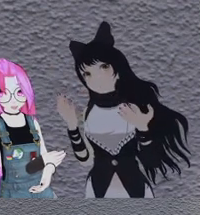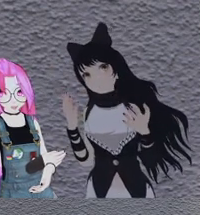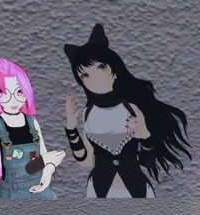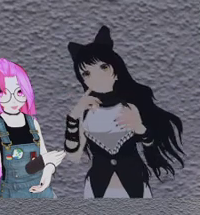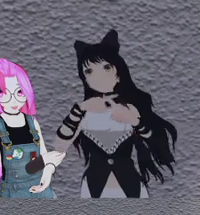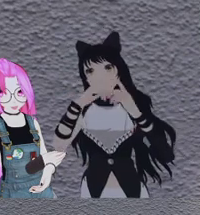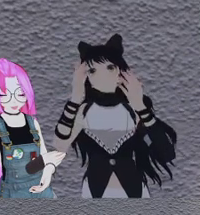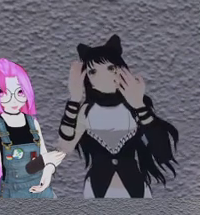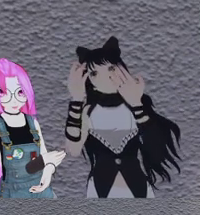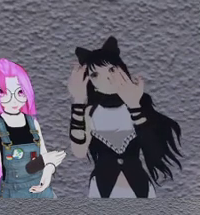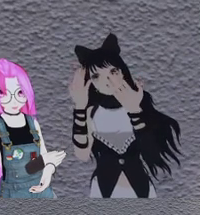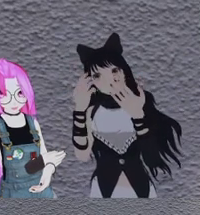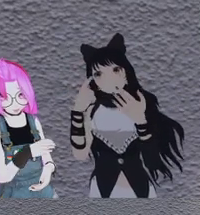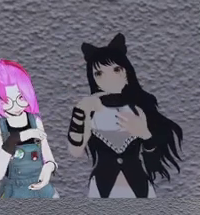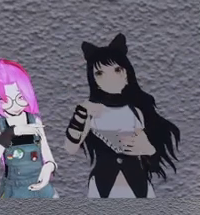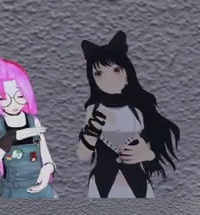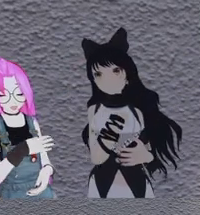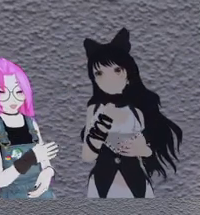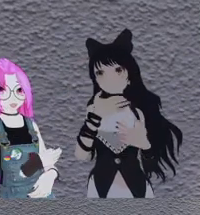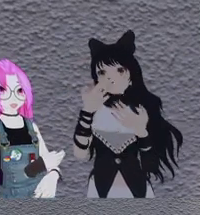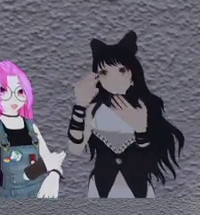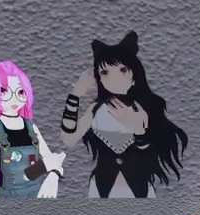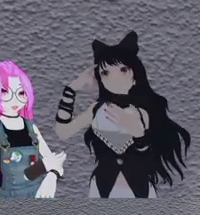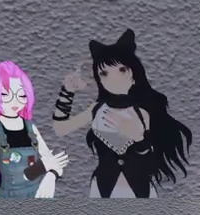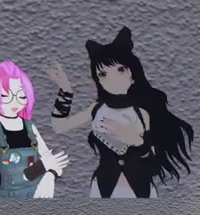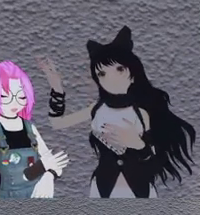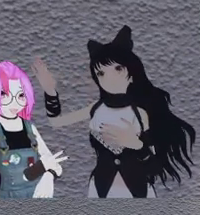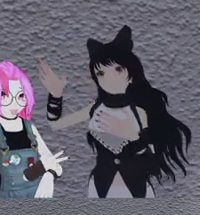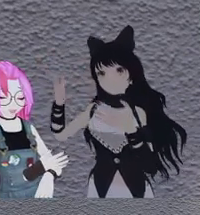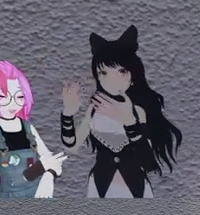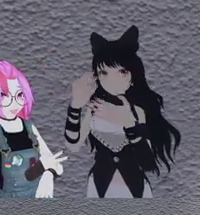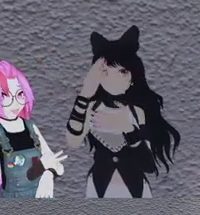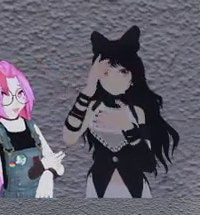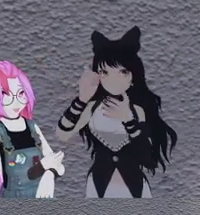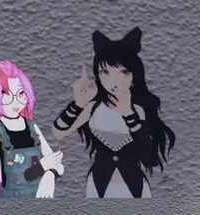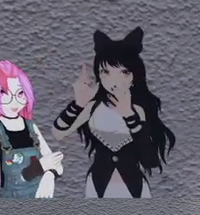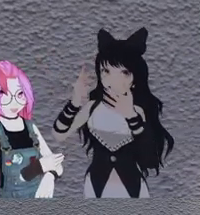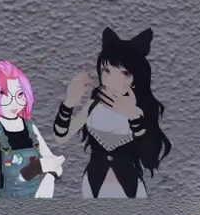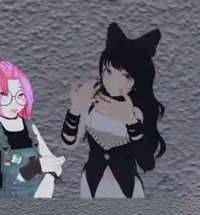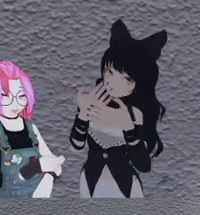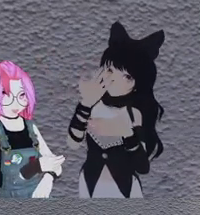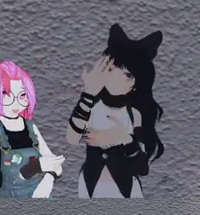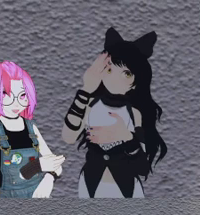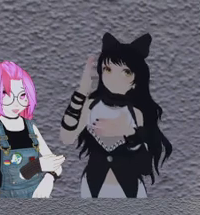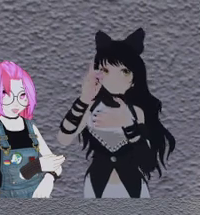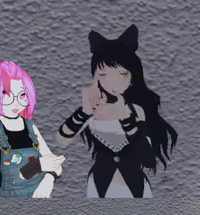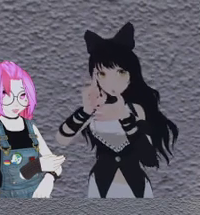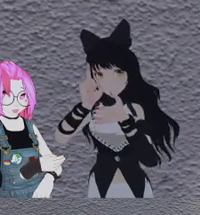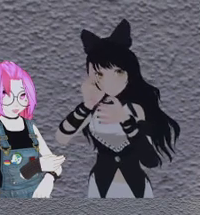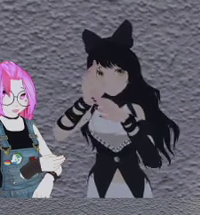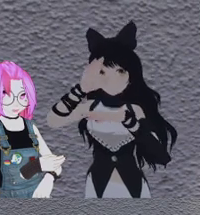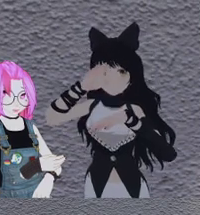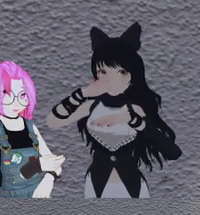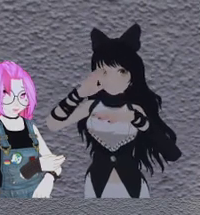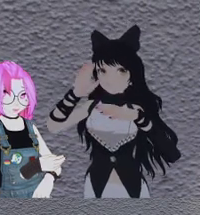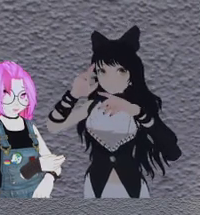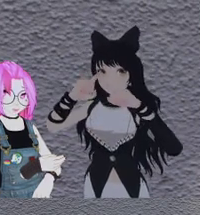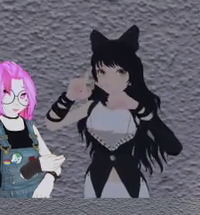but if you're finger spelling so much, it could be a little sad. So join our Discord and we'll help you out